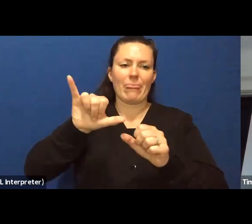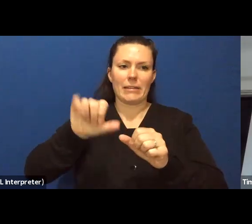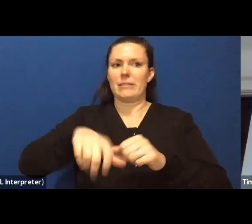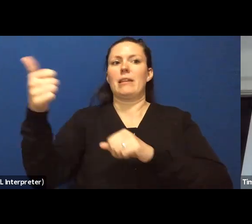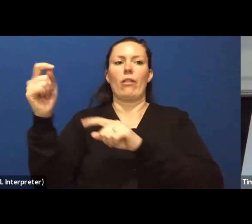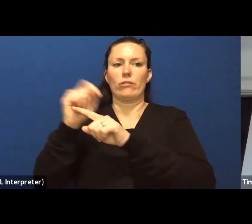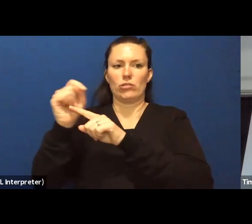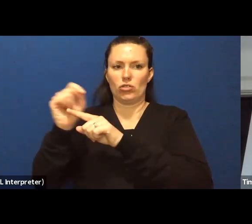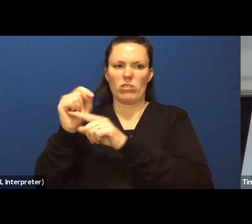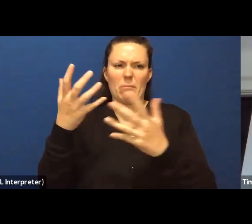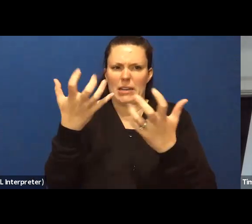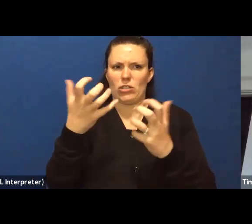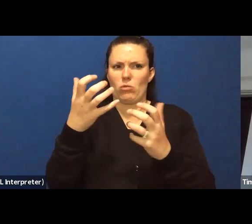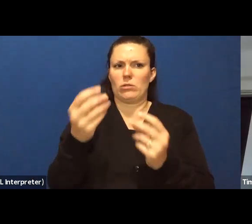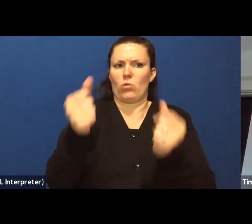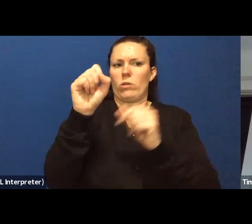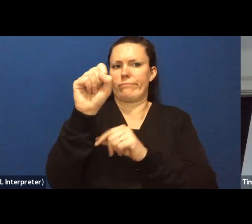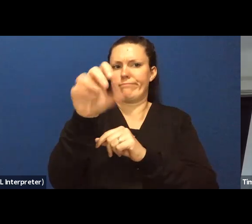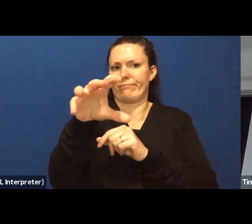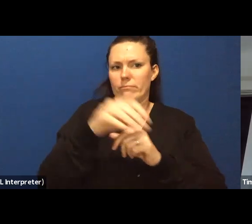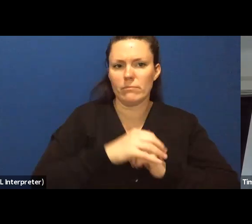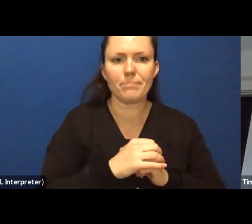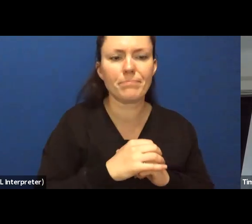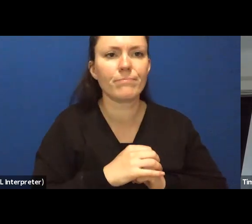just want to acknowledge that first.